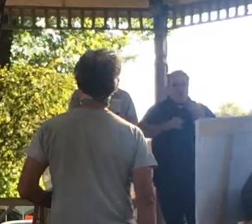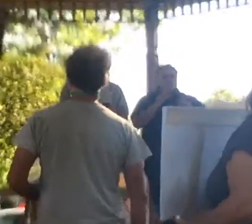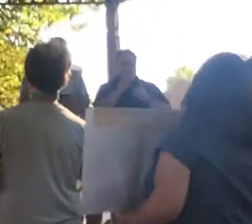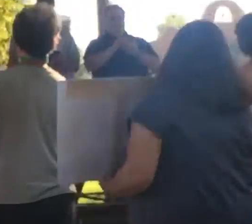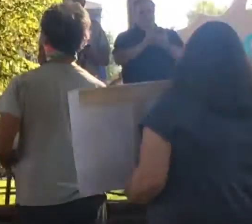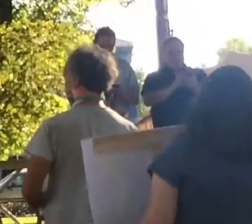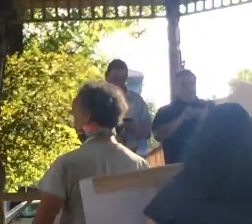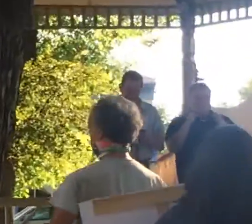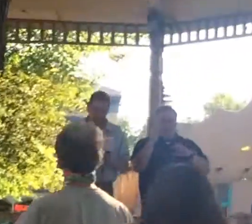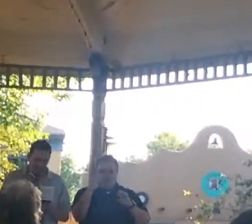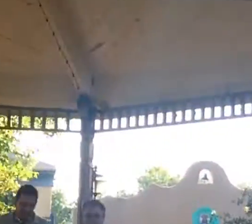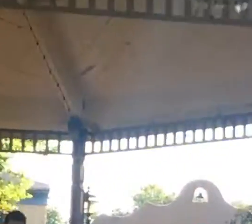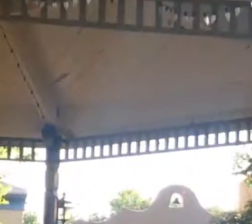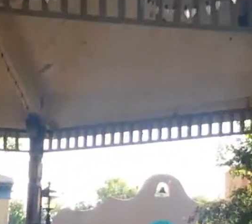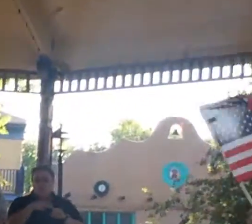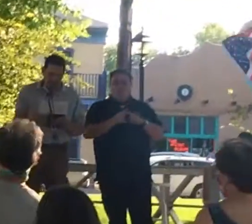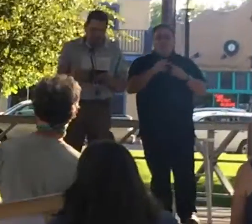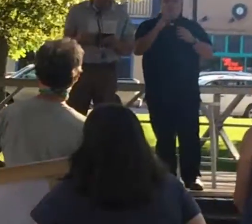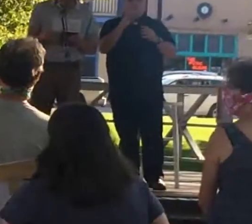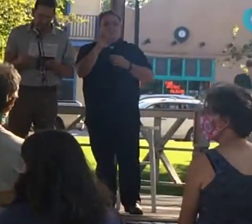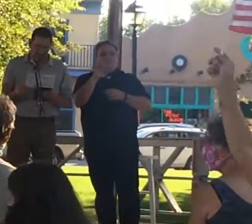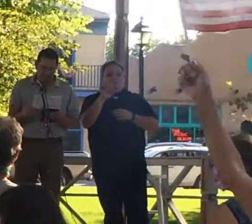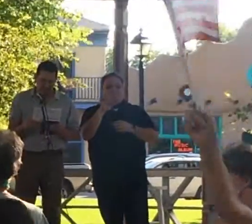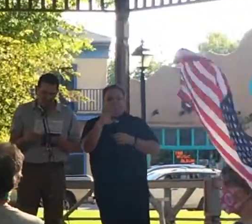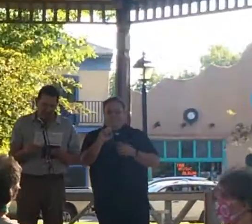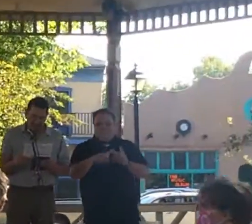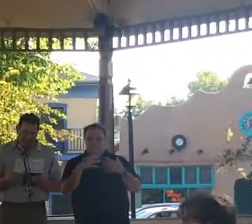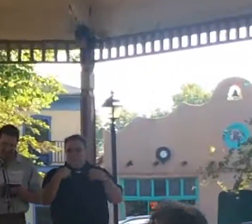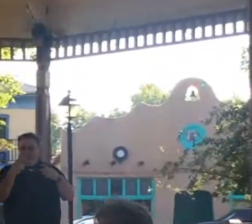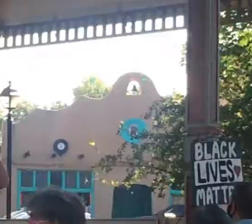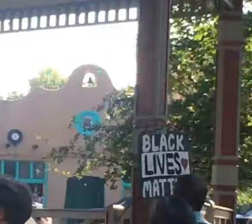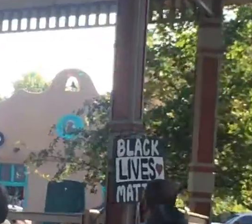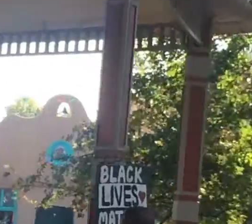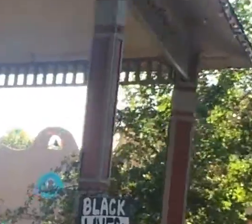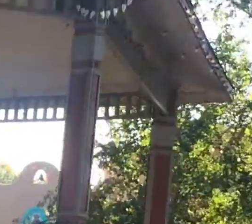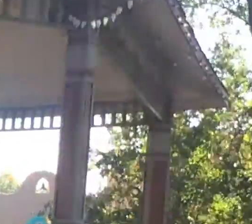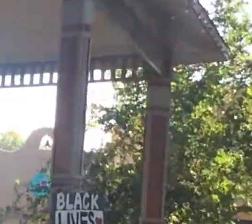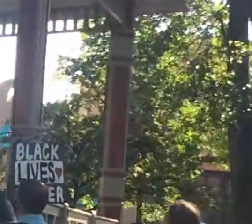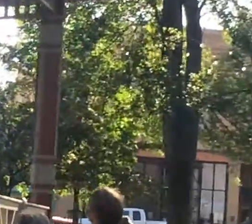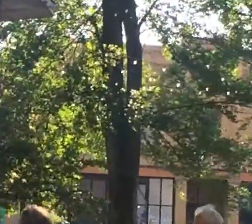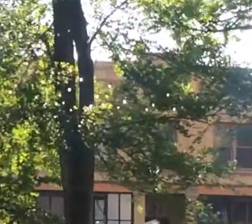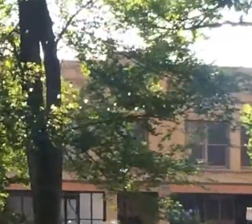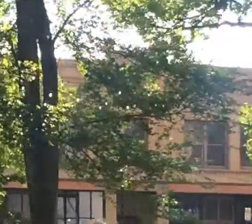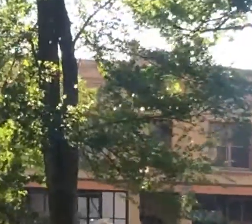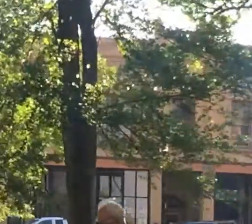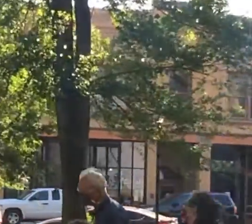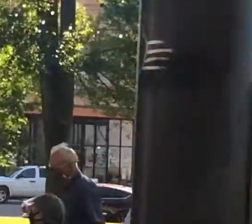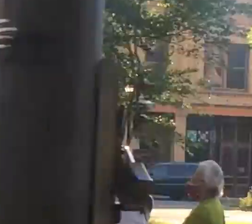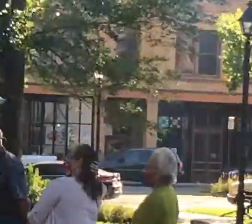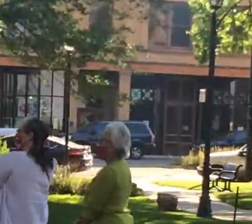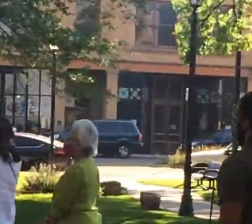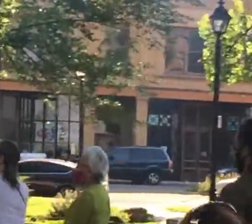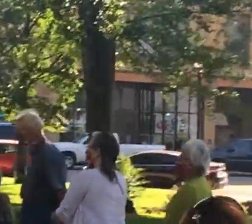utilize education as a tool for democracy and for the courageous problem-solving of social issues. New Mexico Highlands University will be